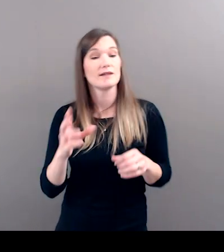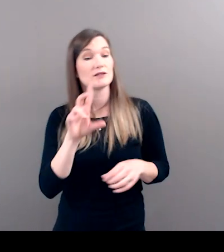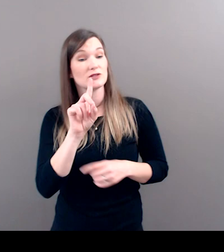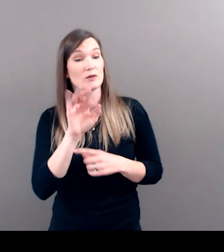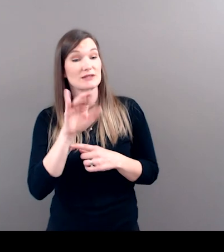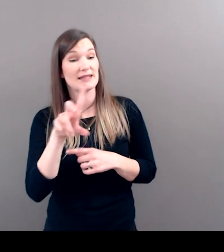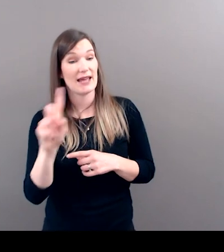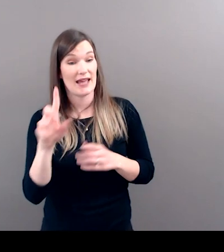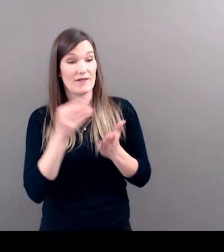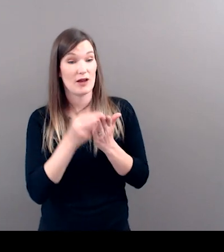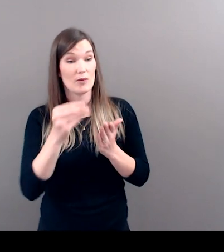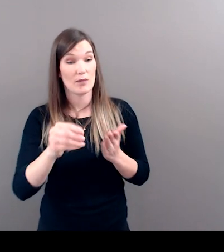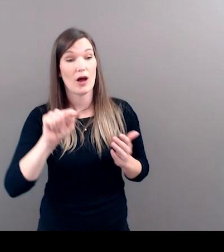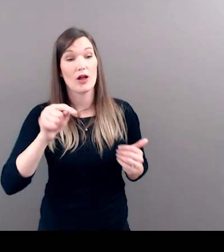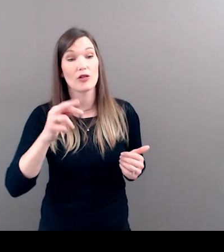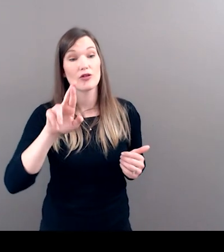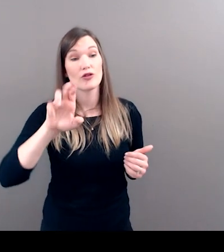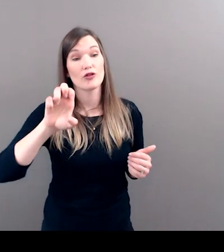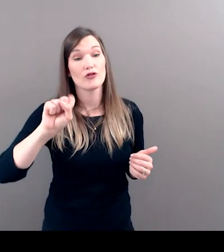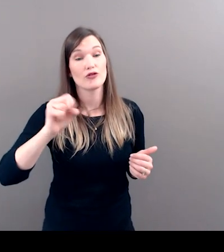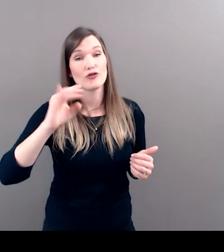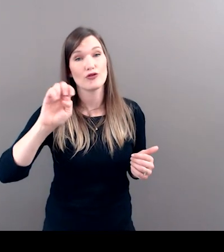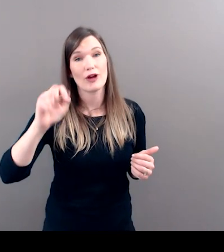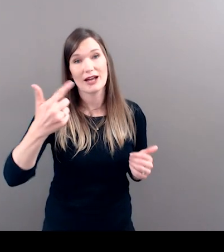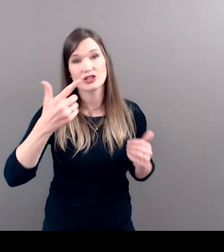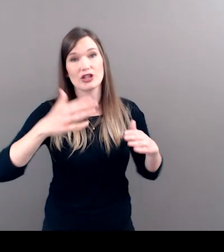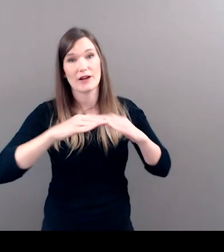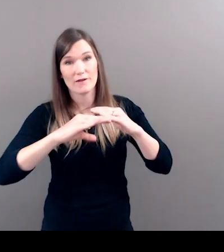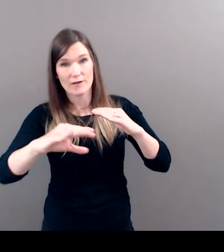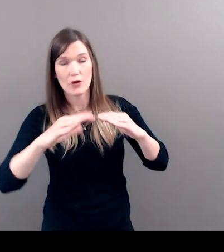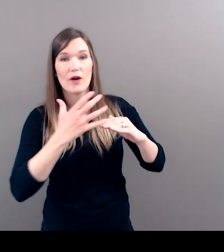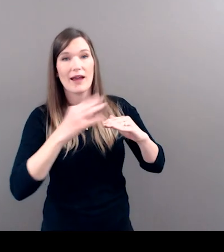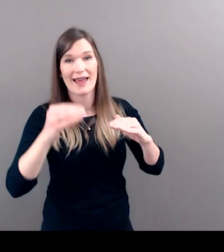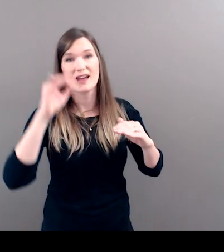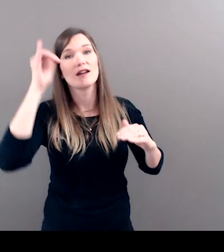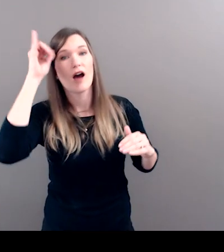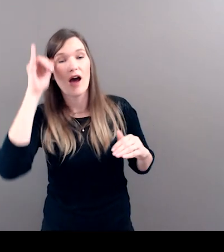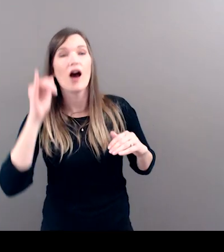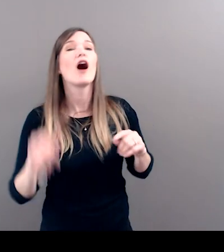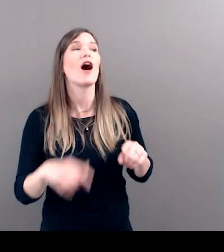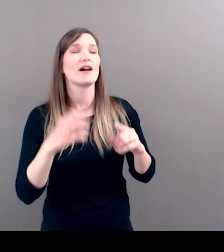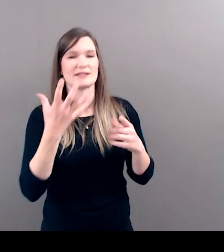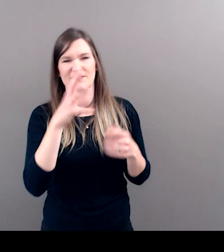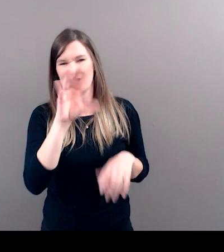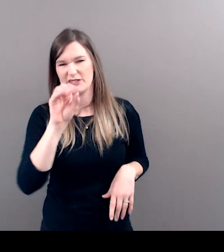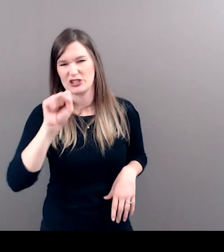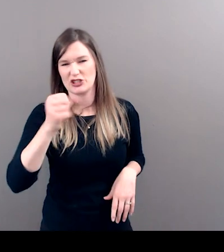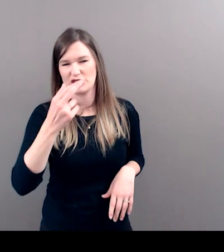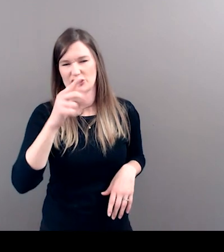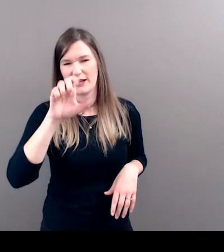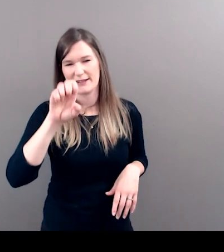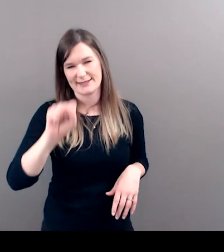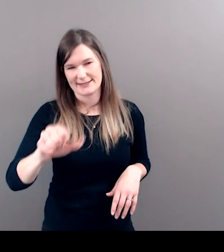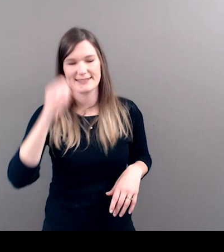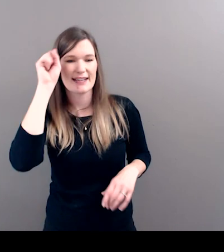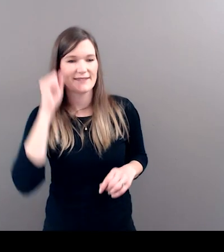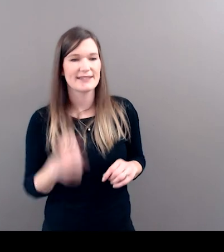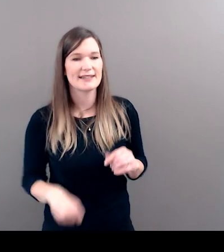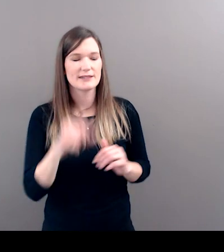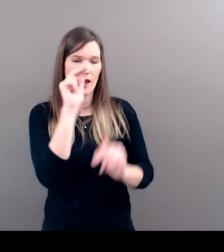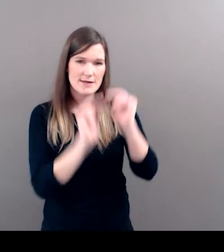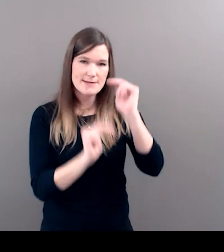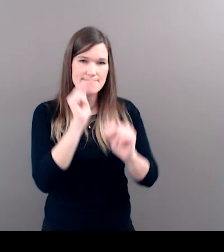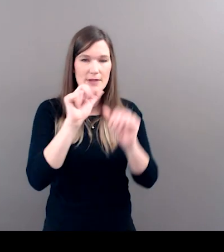the oxen for 50 shekels of silver, and David built an altar, offered burnt offerings and peace offerings, so the Lord heeded